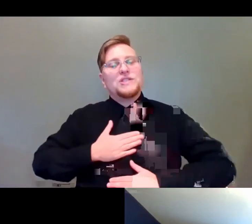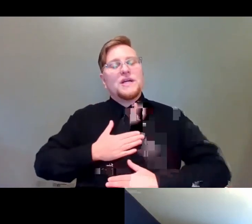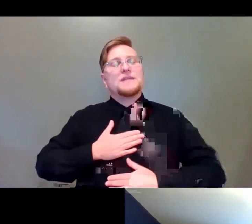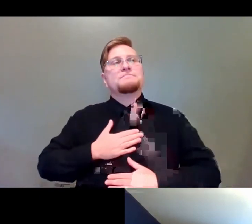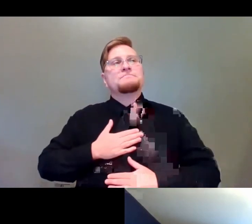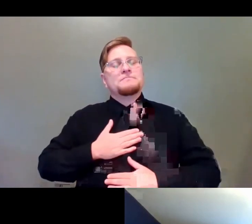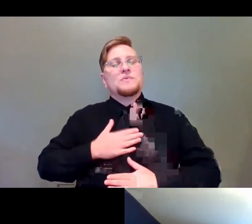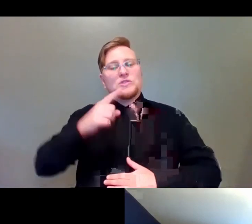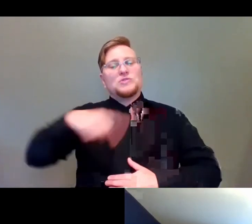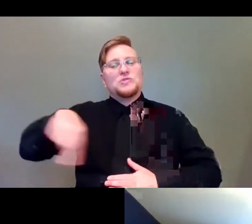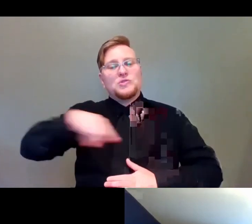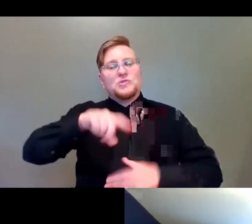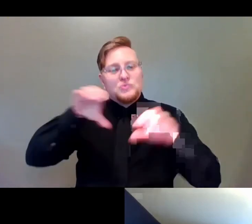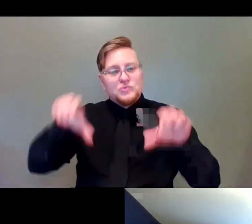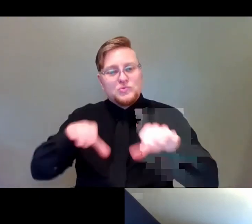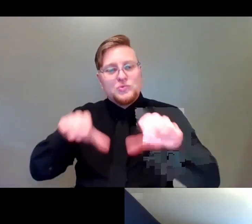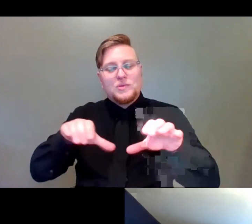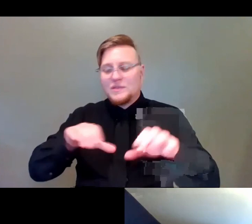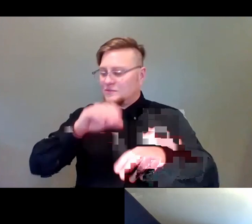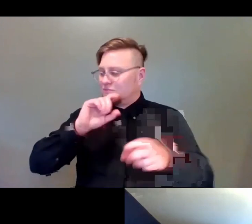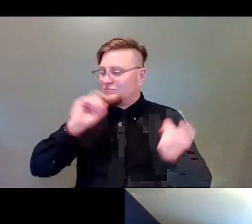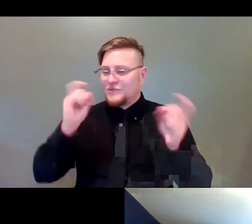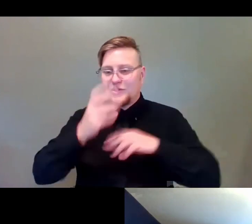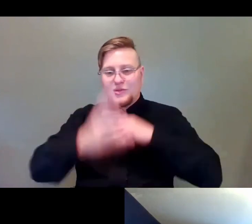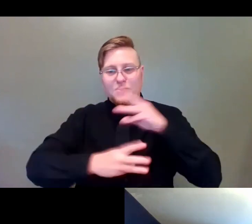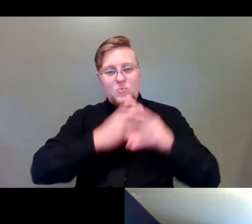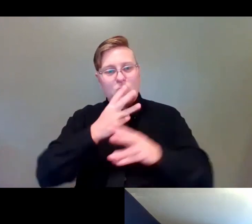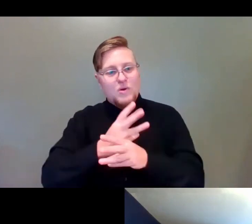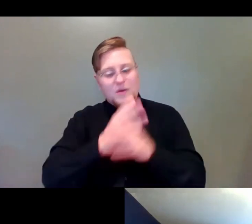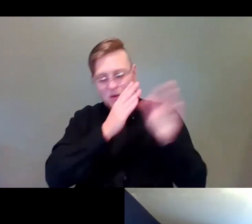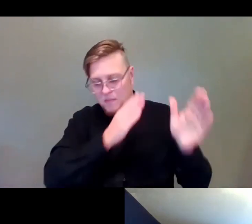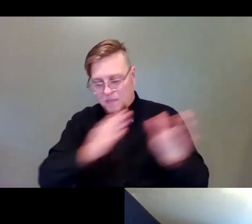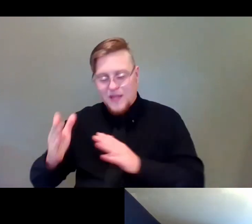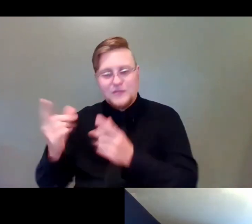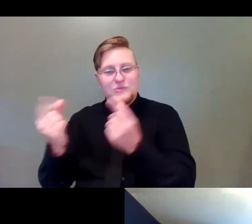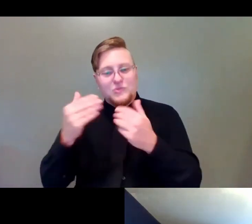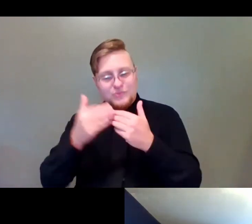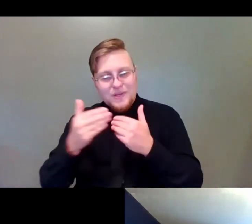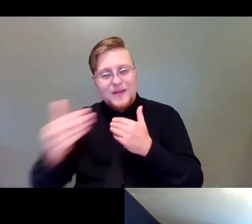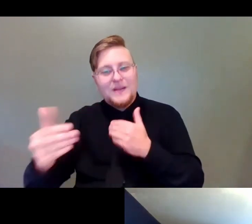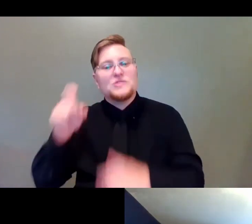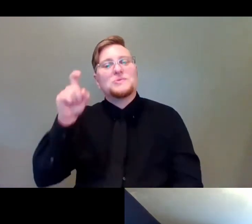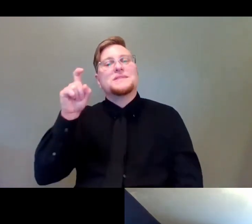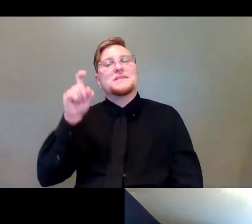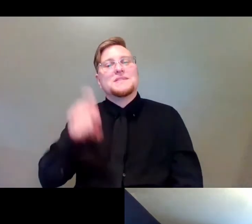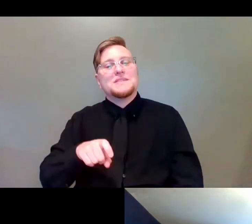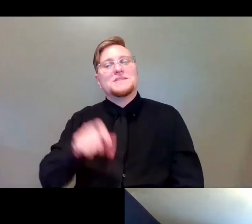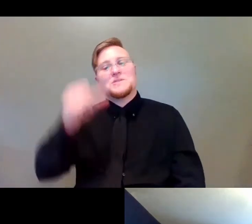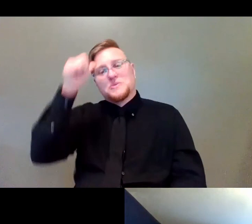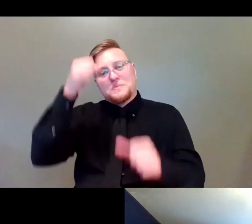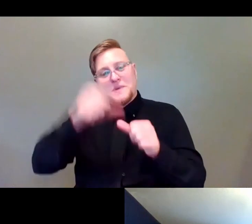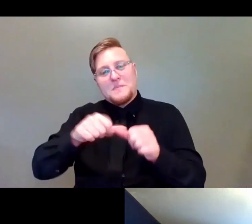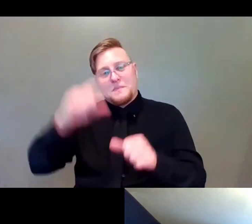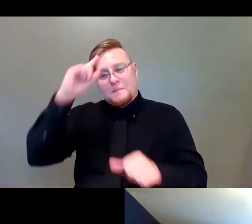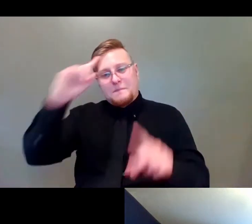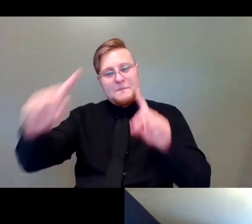the world, or what you're planning to do. And really, I think we need to forge through this time, stay positive,